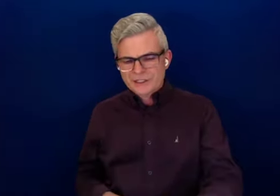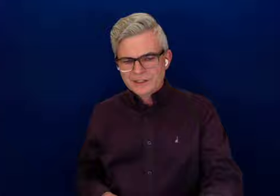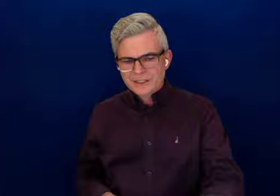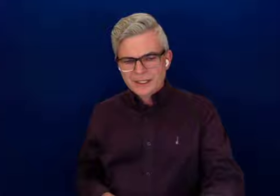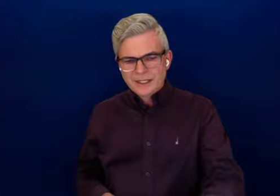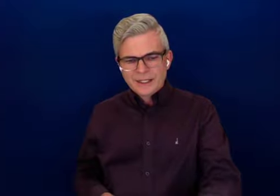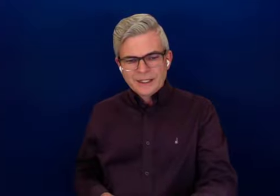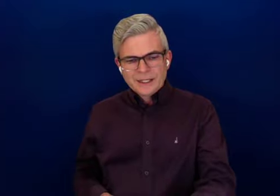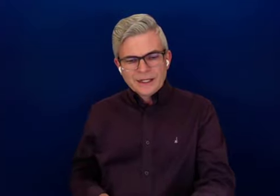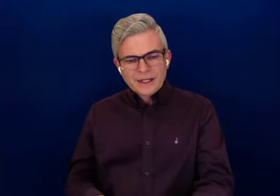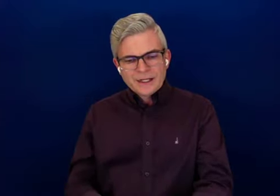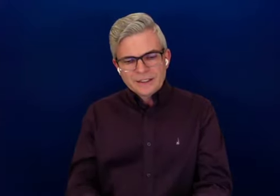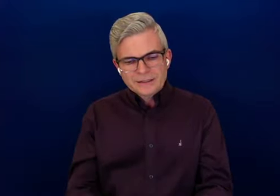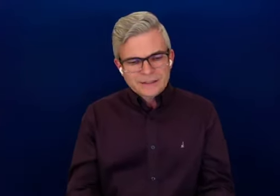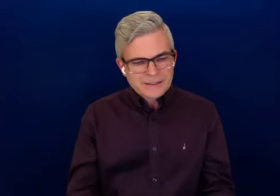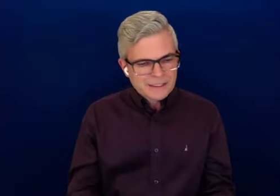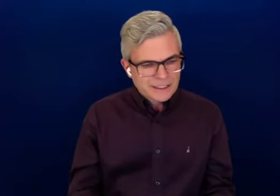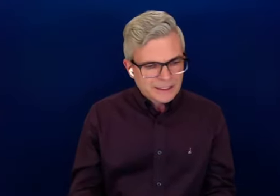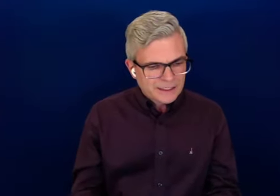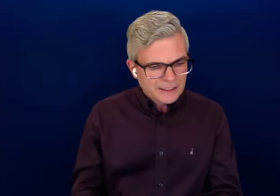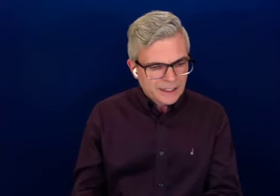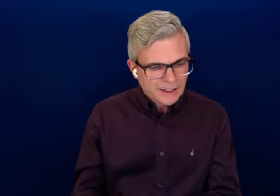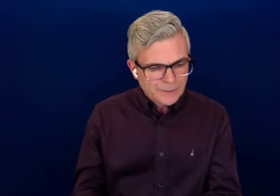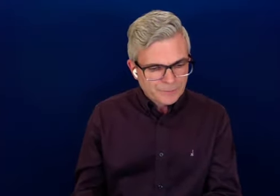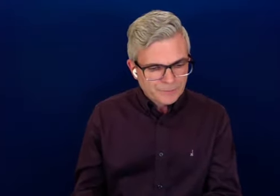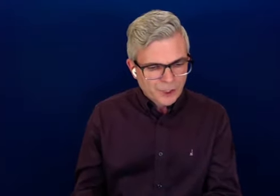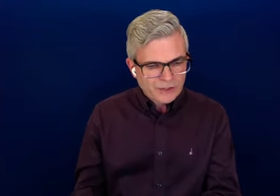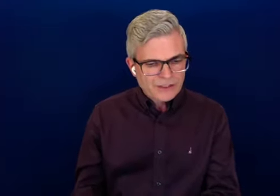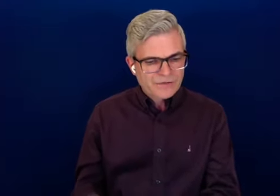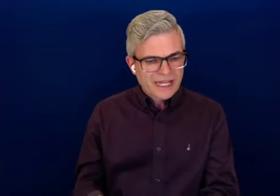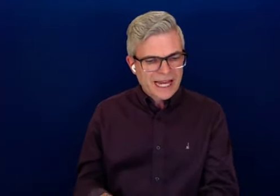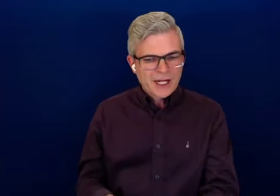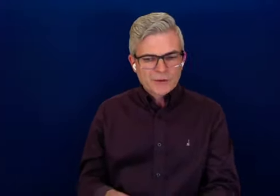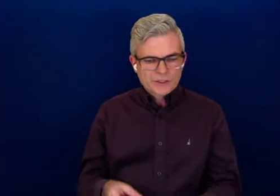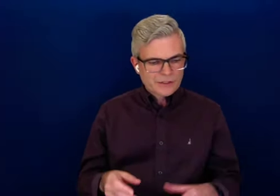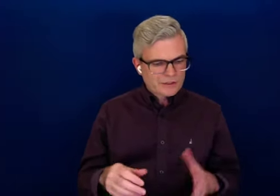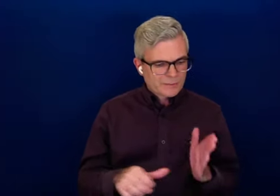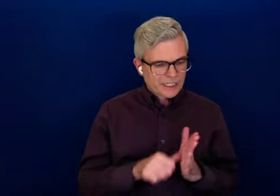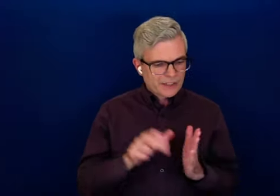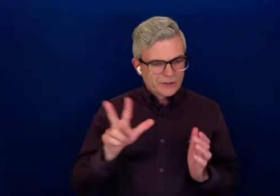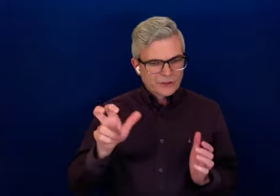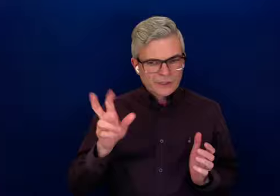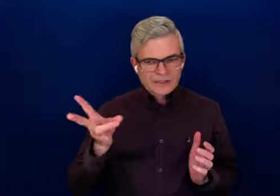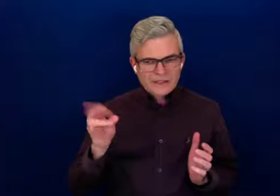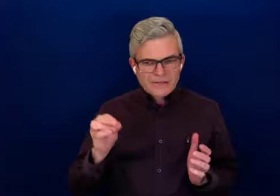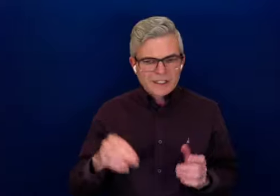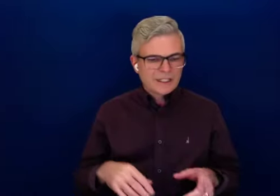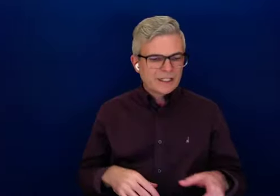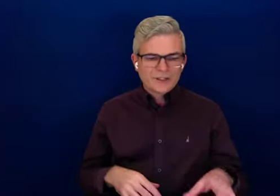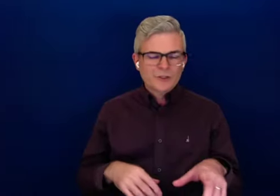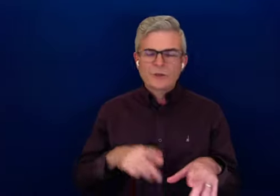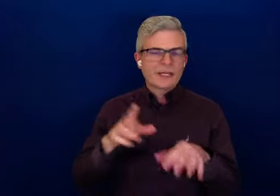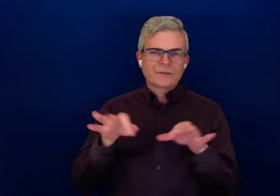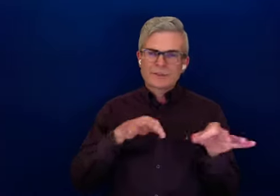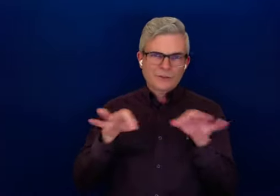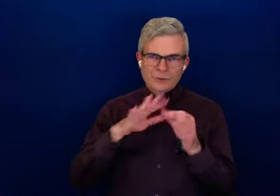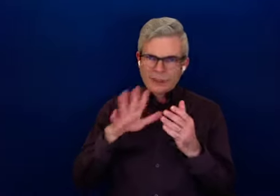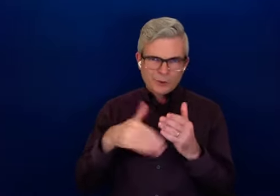does it. Let's see. Parts of the house, page 370. You don't have to describe your